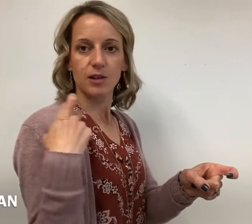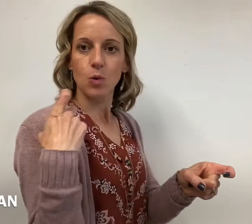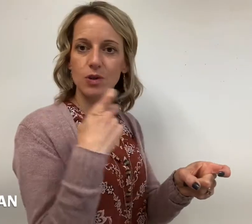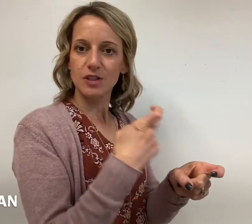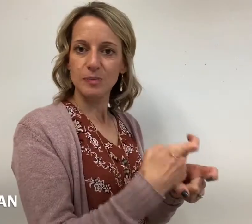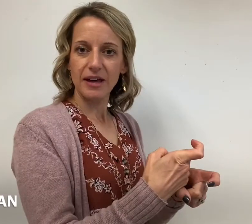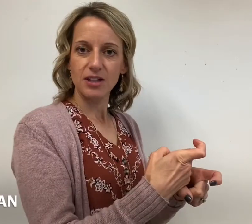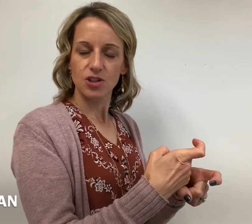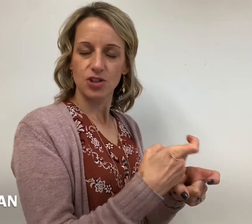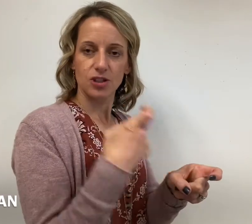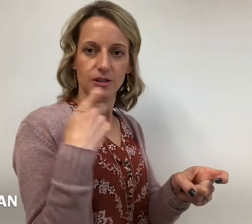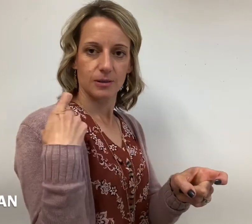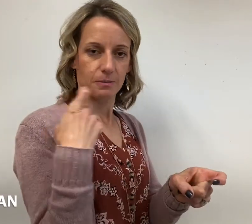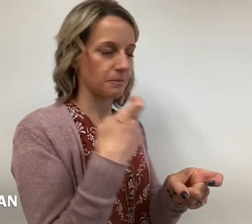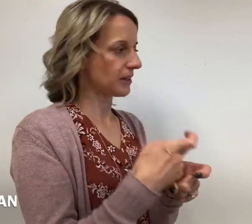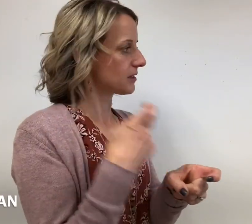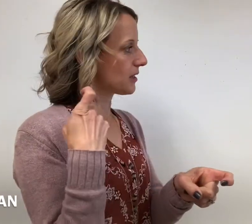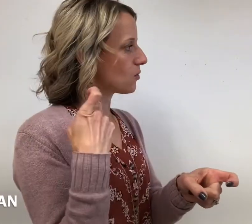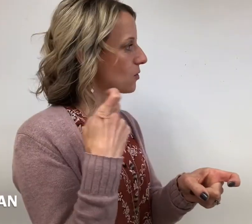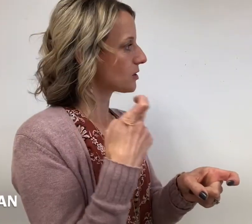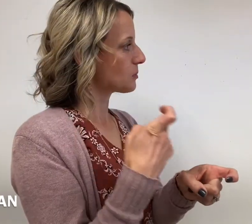or Spanish.